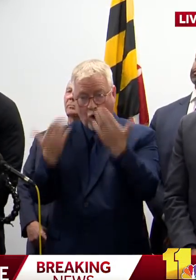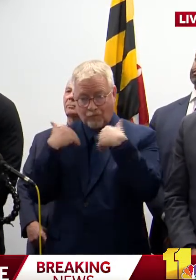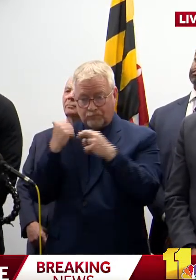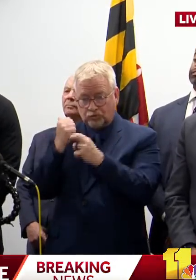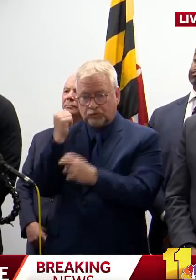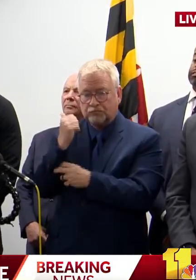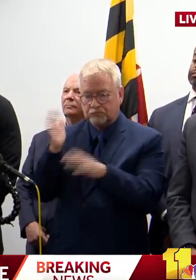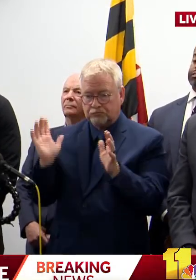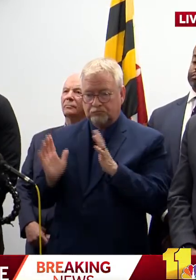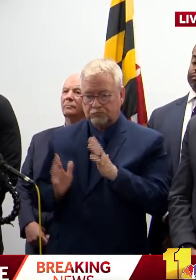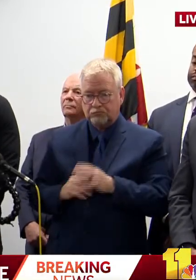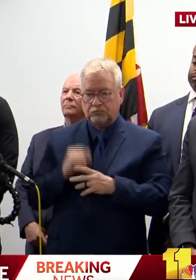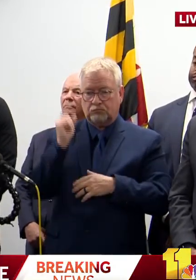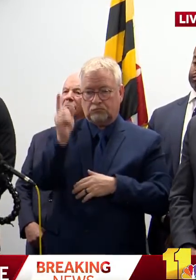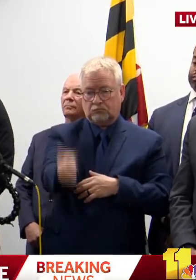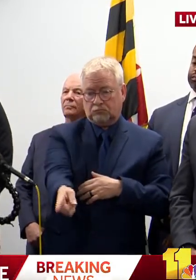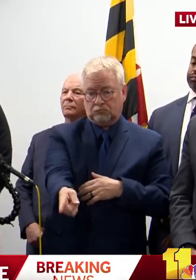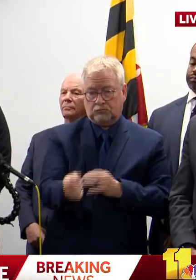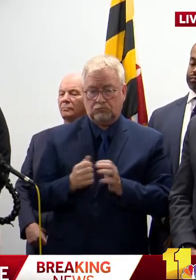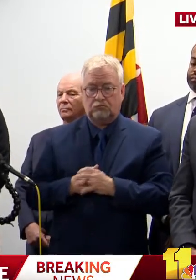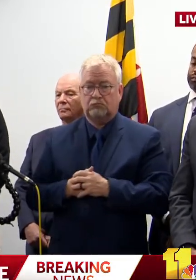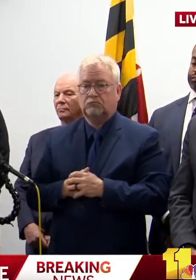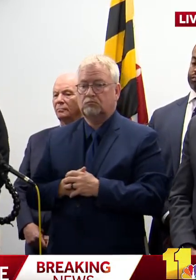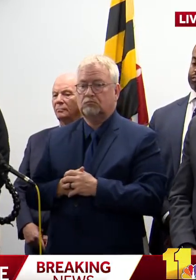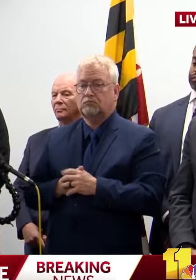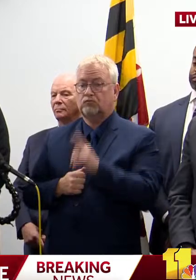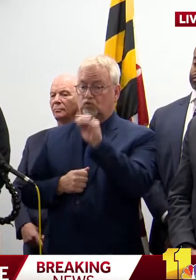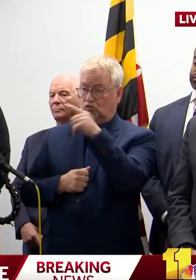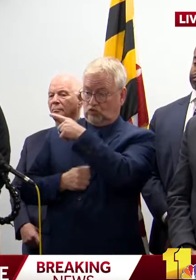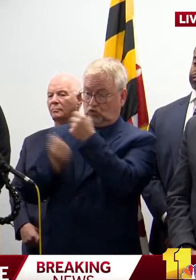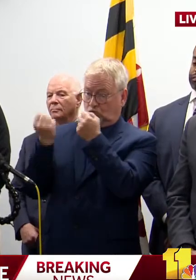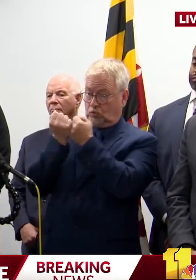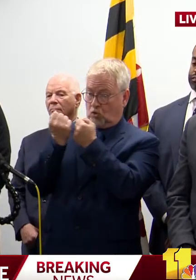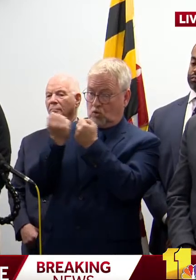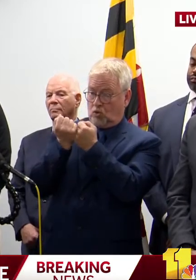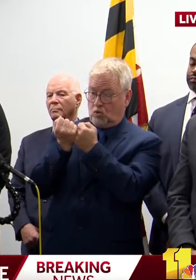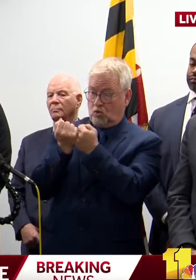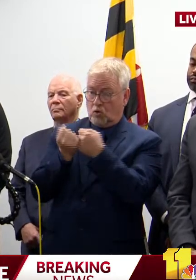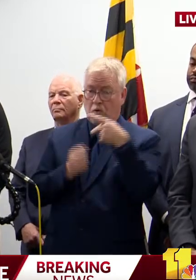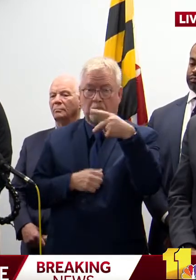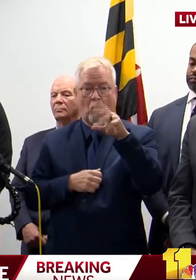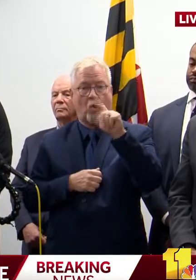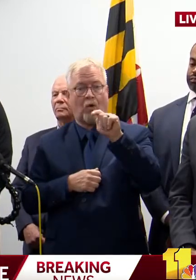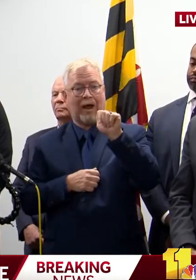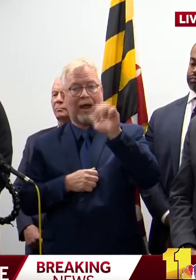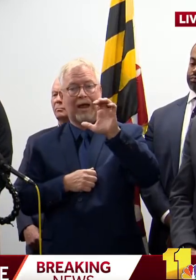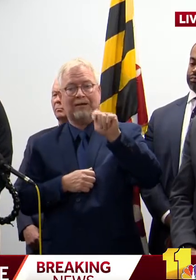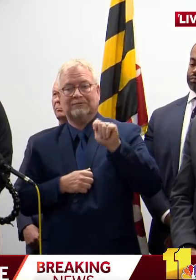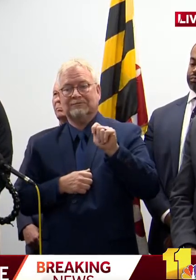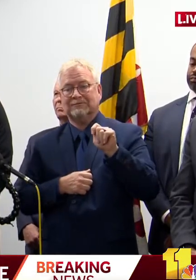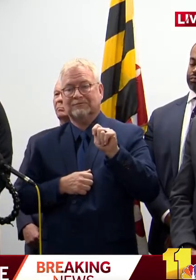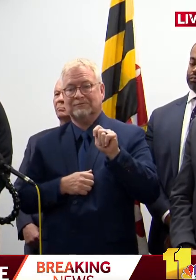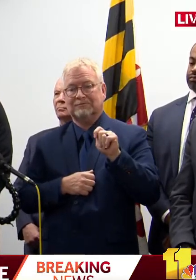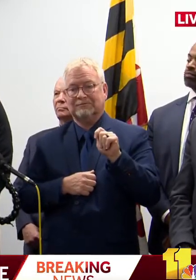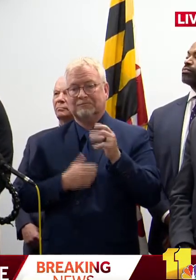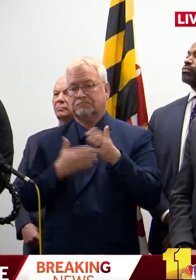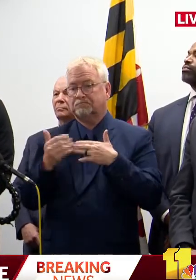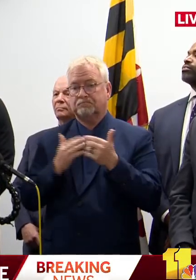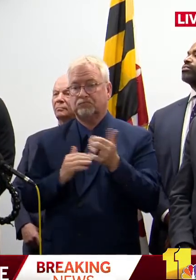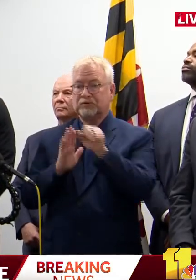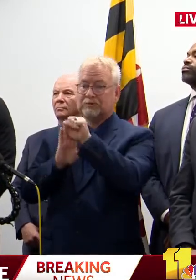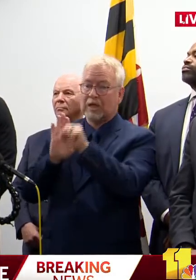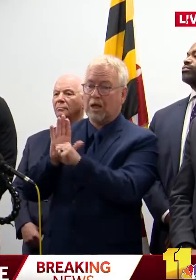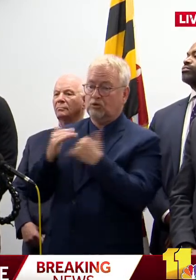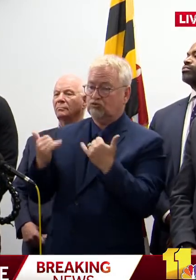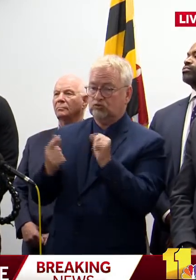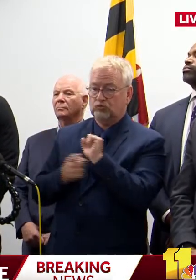Brad, yes. Ms. Andrea? Yeah, Paul Persson, do you support the proposed Port Act in spite of the state's current fiscal situation? I've